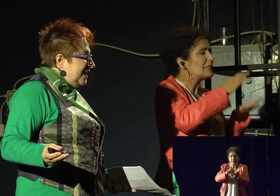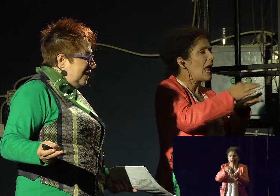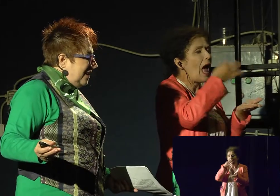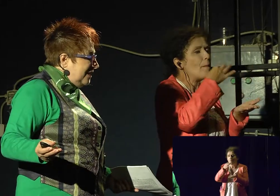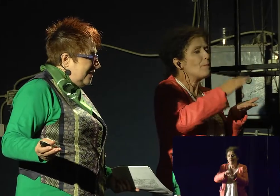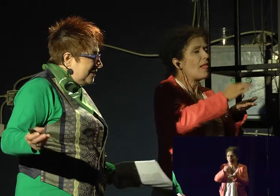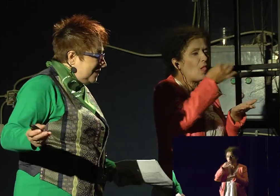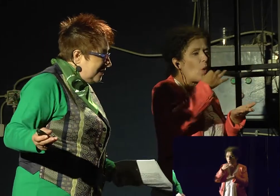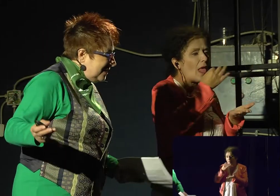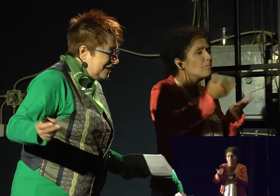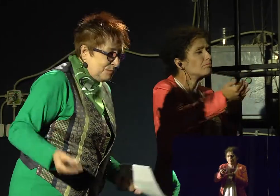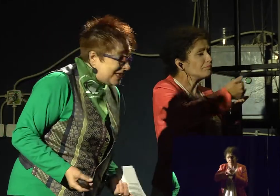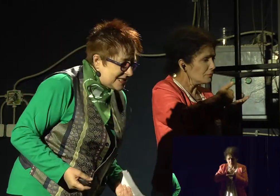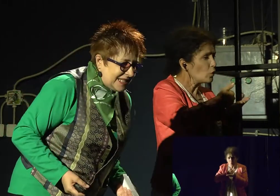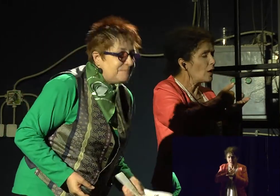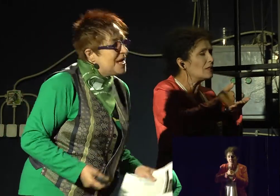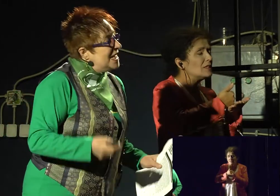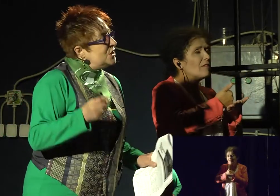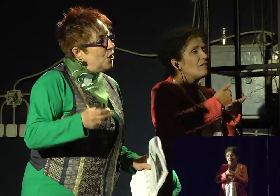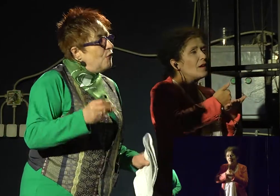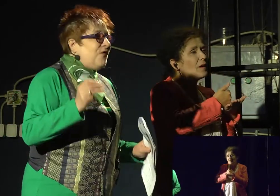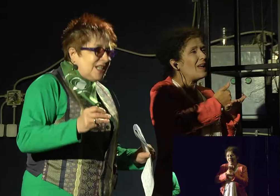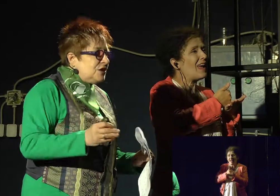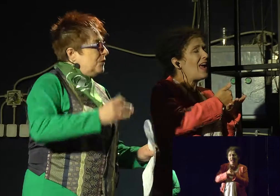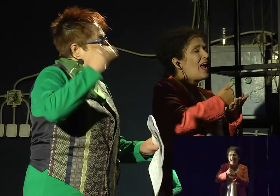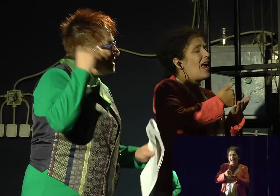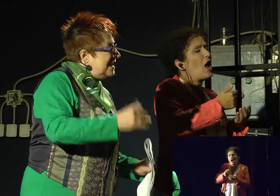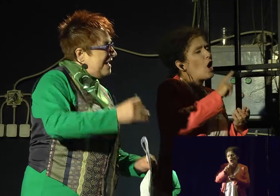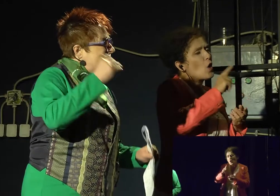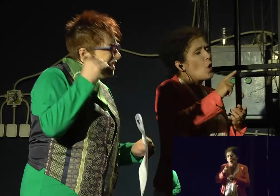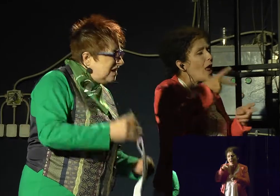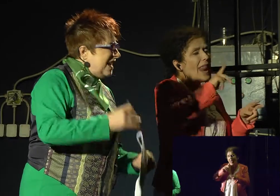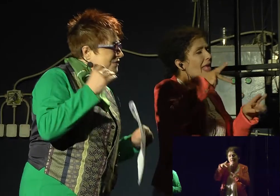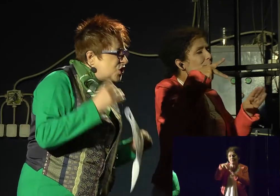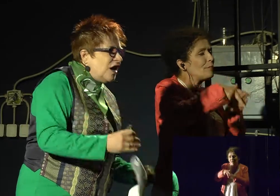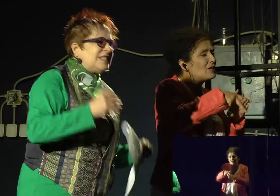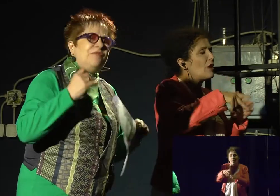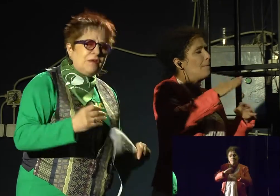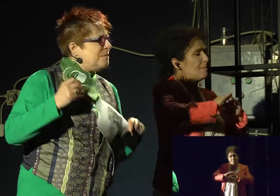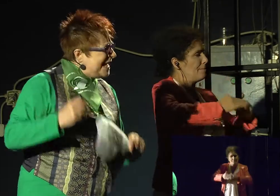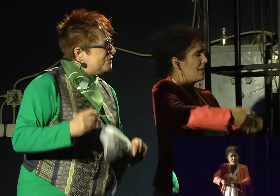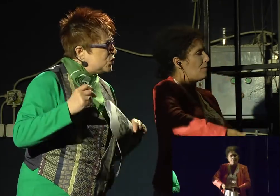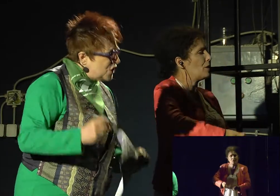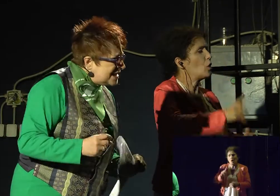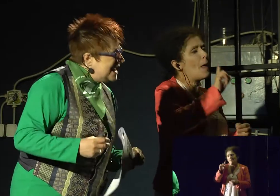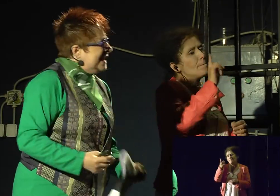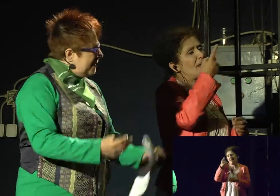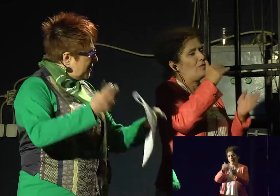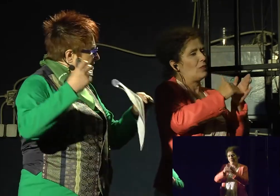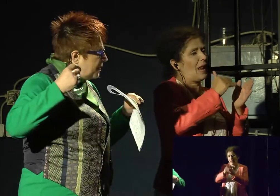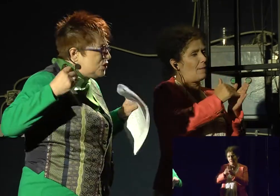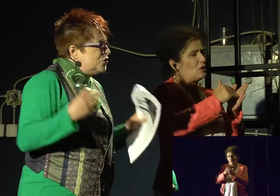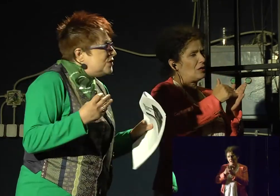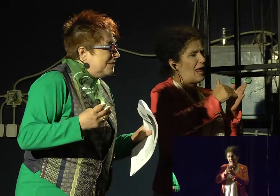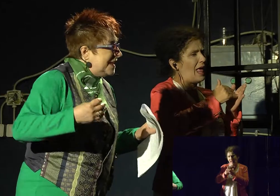prevent the pregnancy. So first, we had to have a lot of shots, very painful shots that